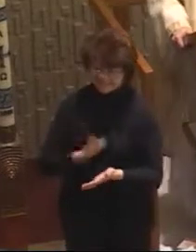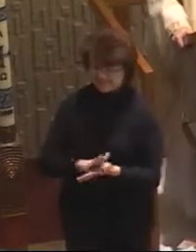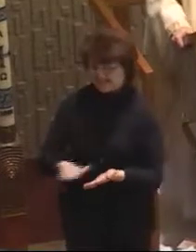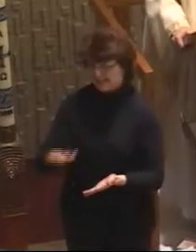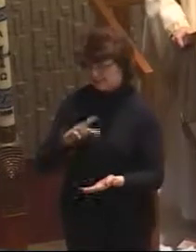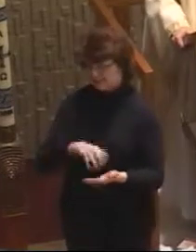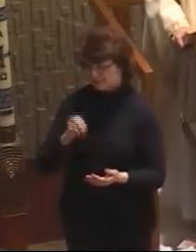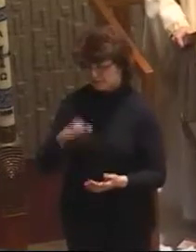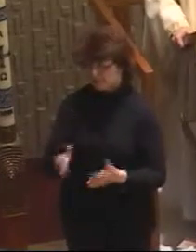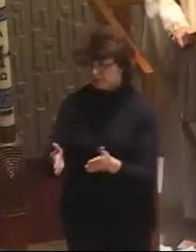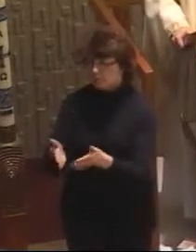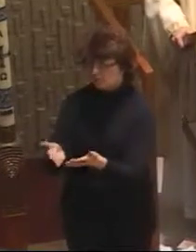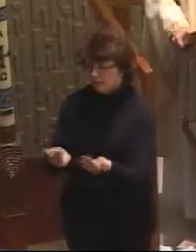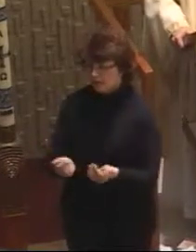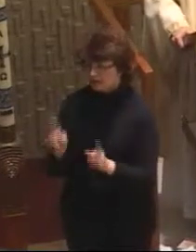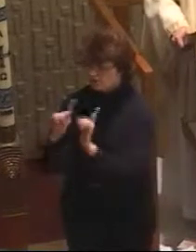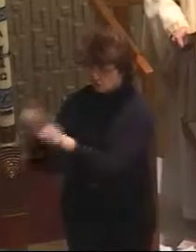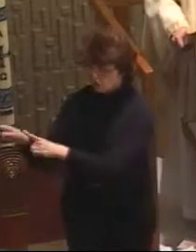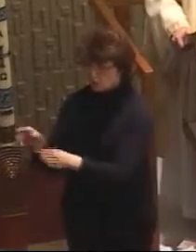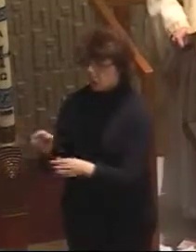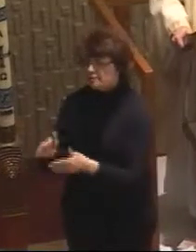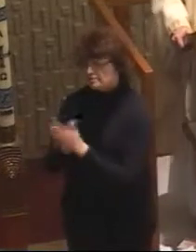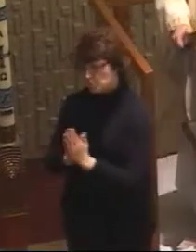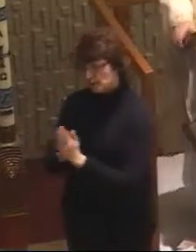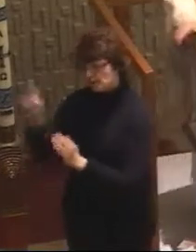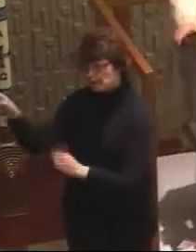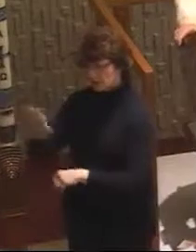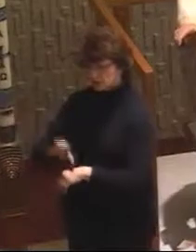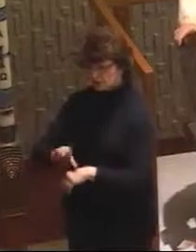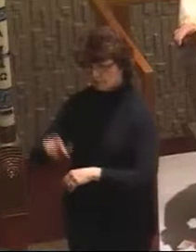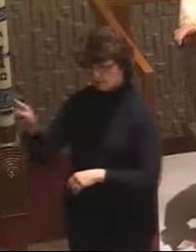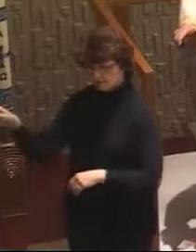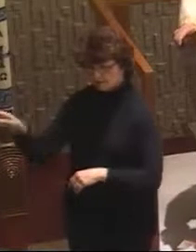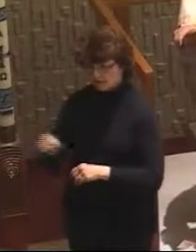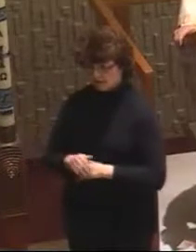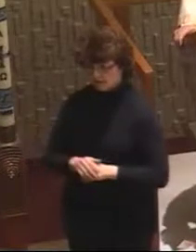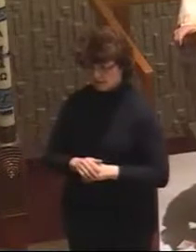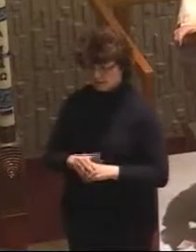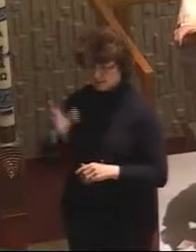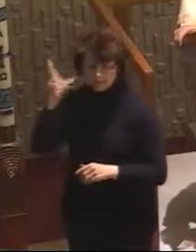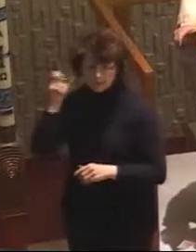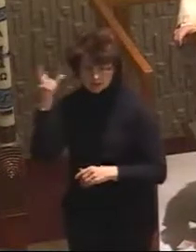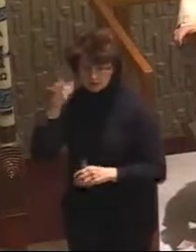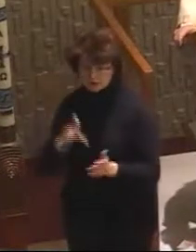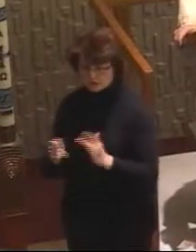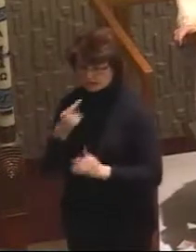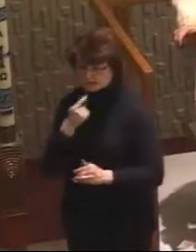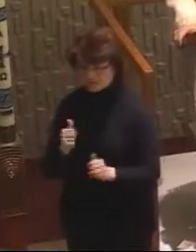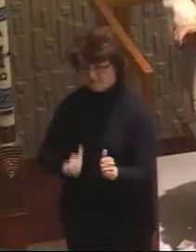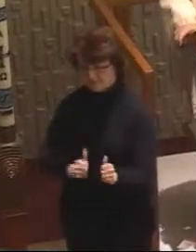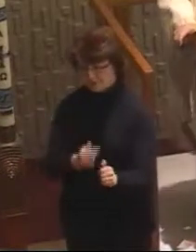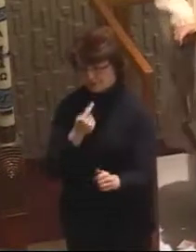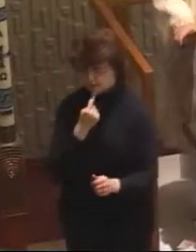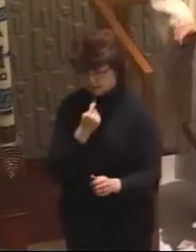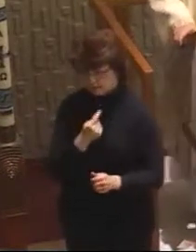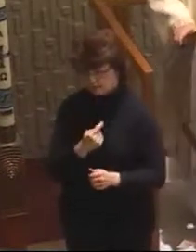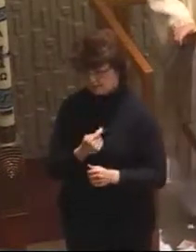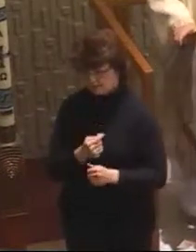Chapel? Because they wanted to hear their Jesus say, follow me. And they said yes.